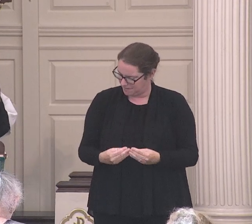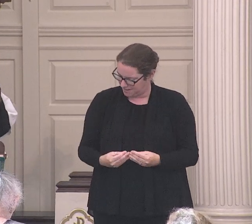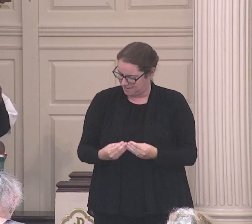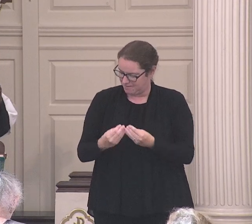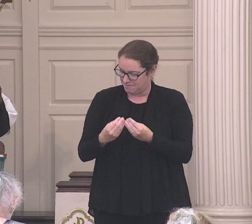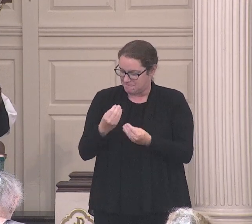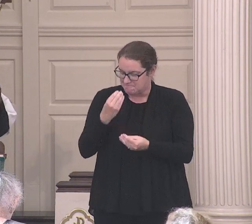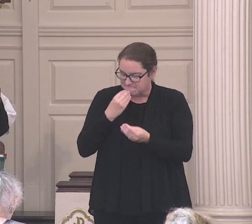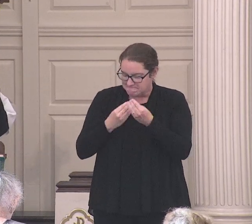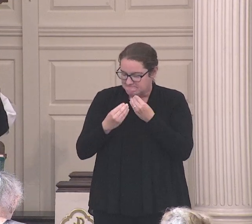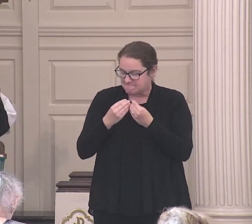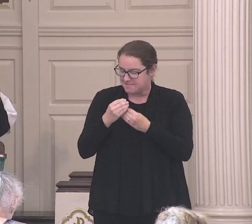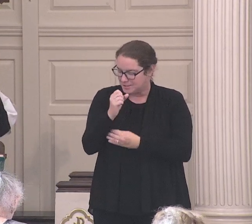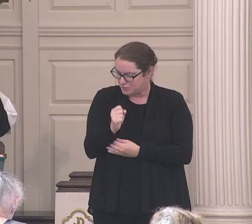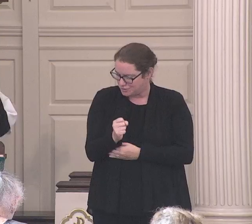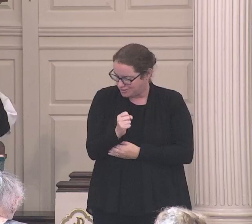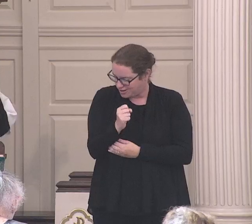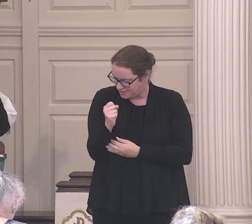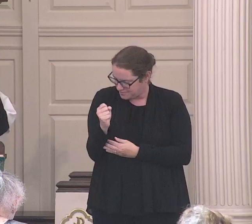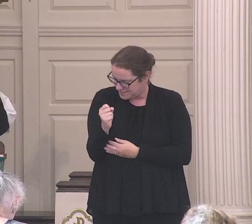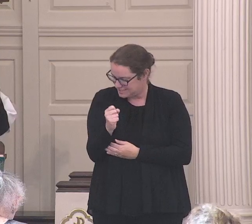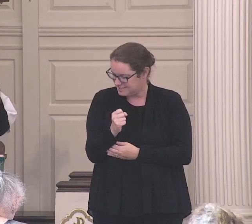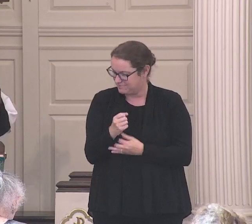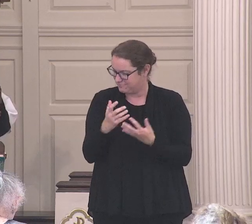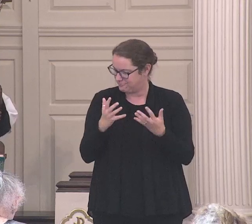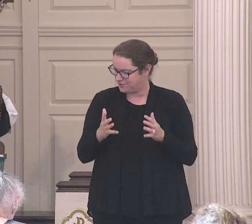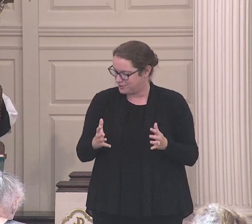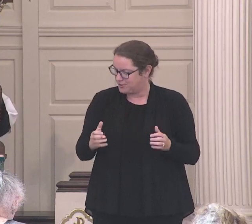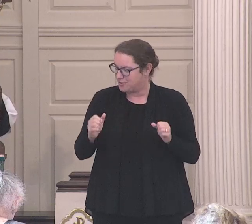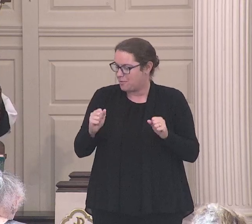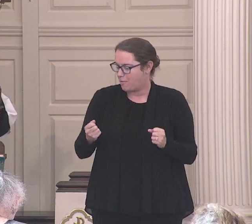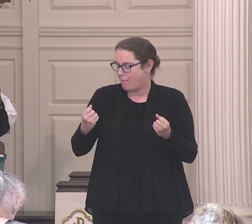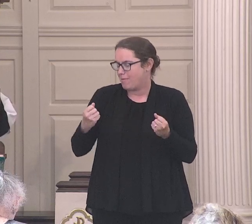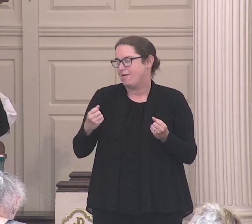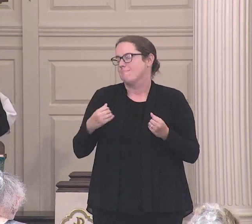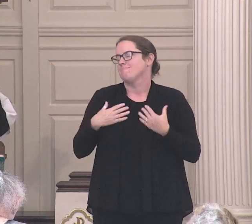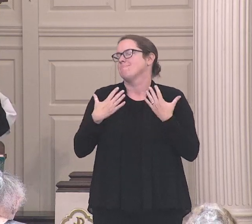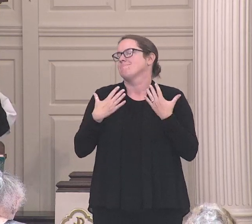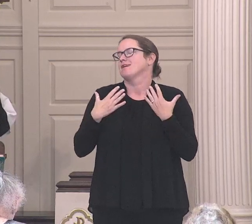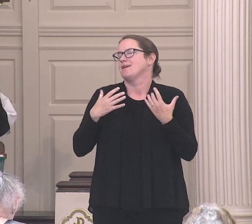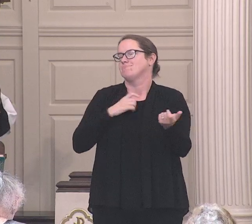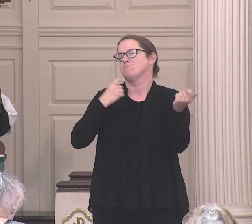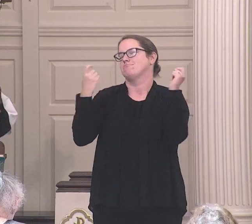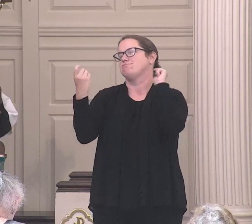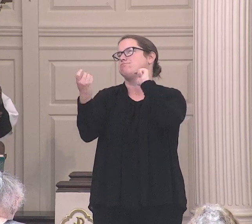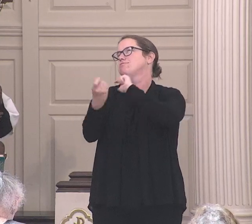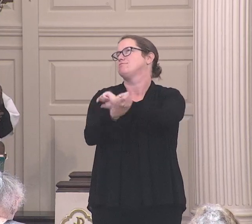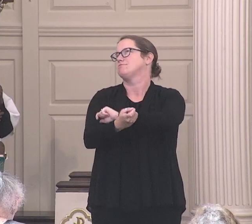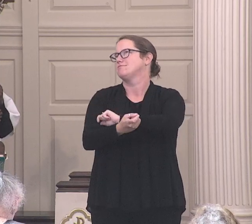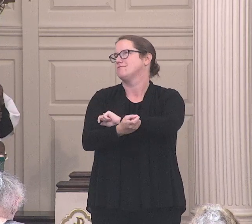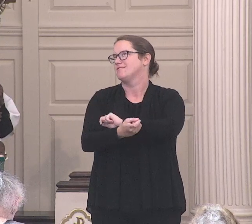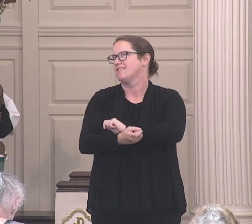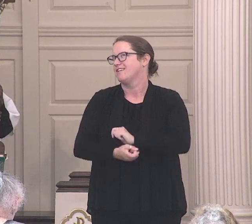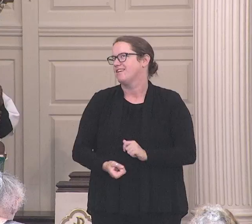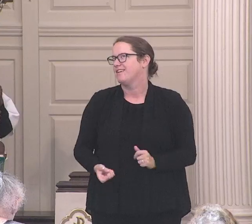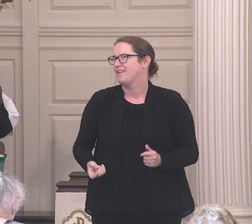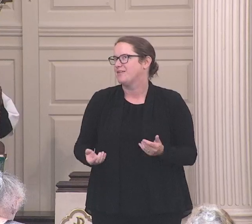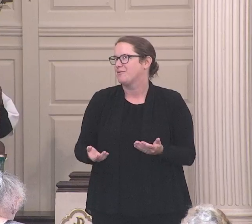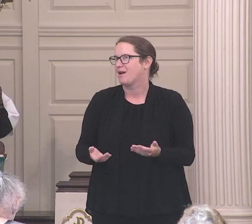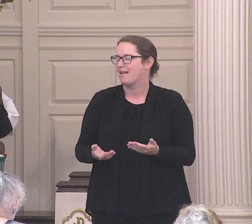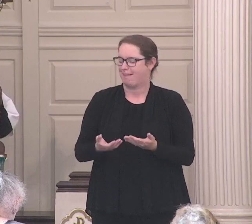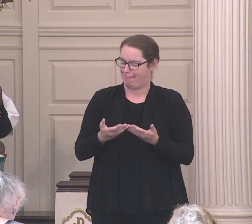by the sacrament which we have received, so as to be transformed into what